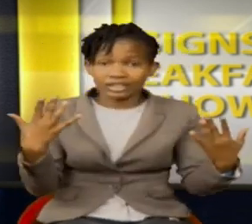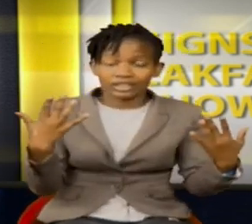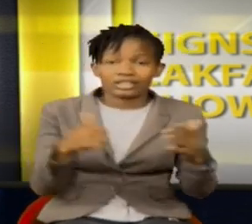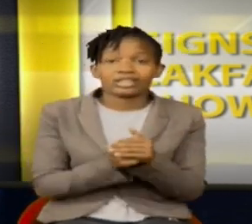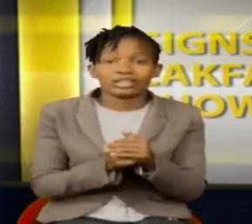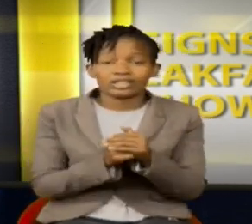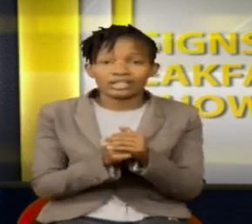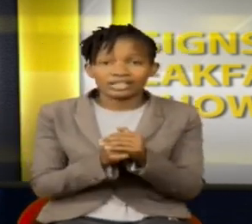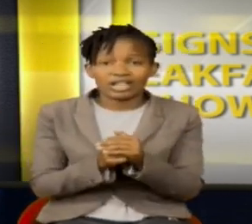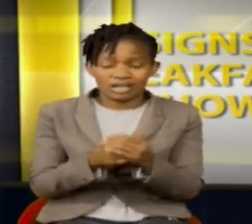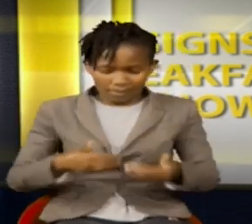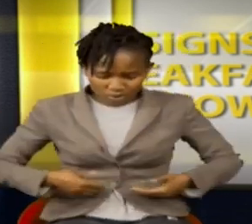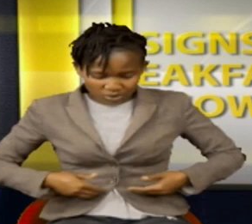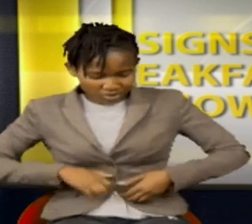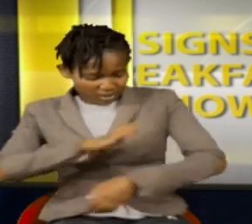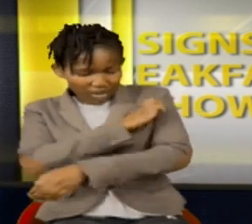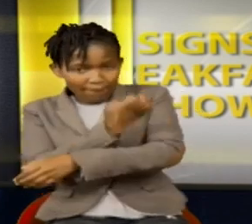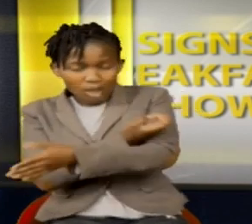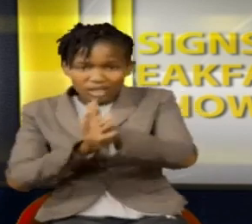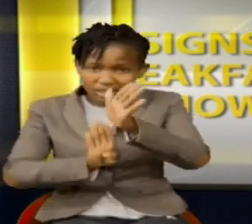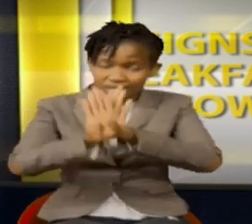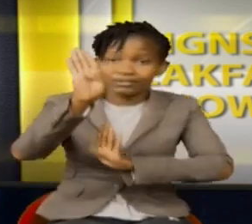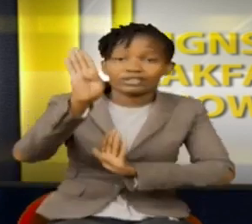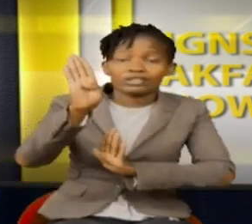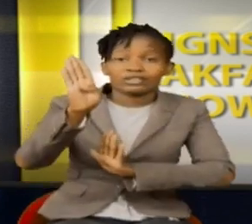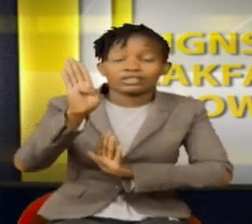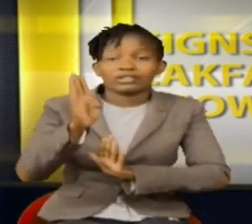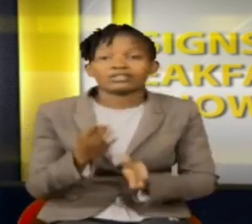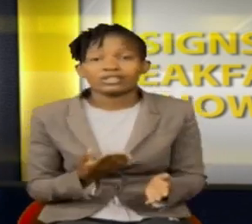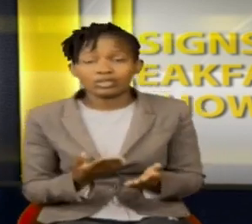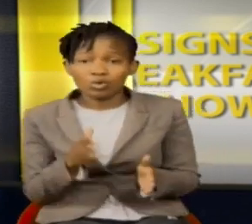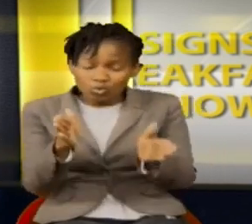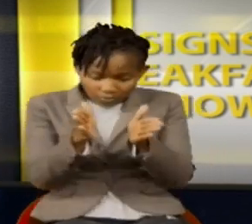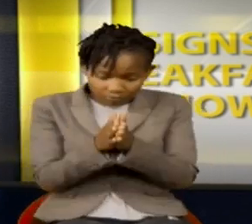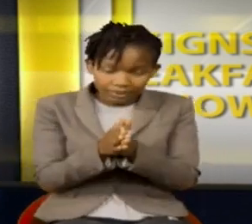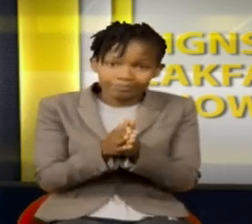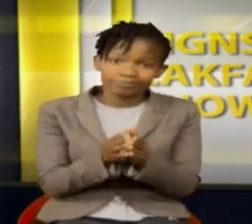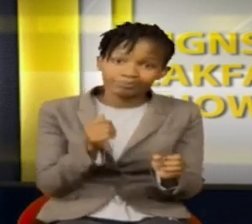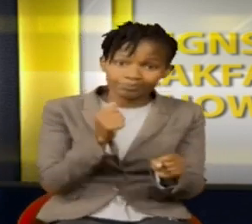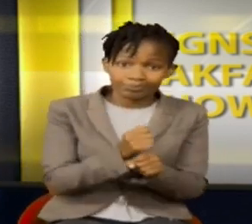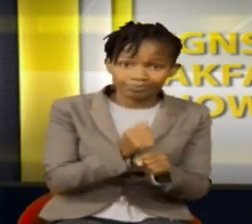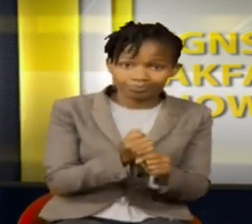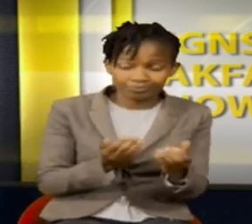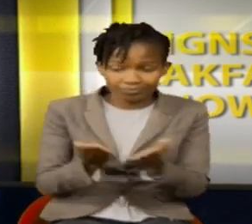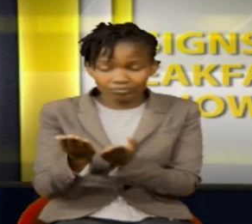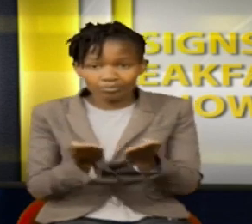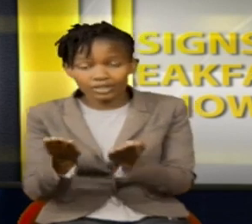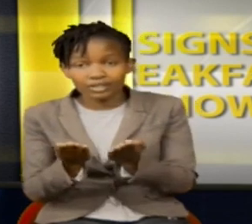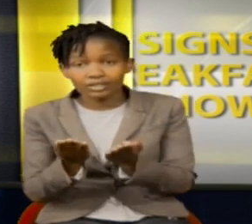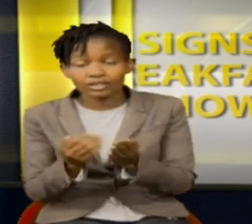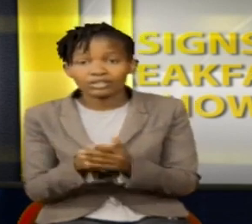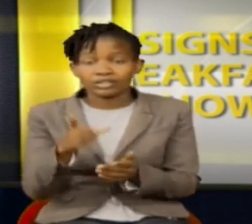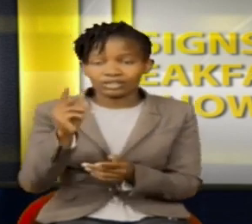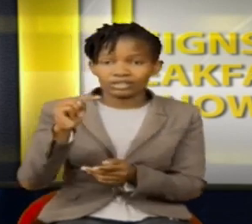empowerment and development with a specific agenda around career, business, and entrepreneurship. Yes. So everywhere I go, guys would tell me, "Gengine, your